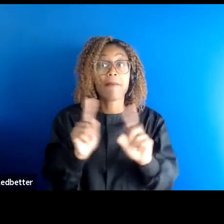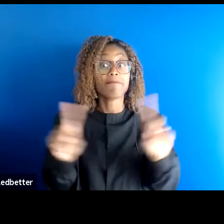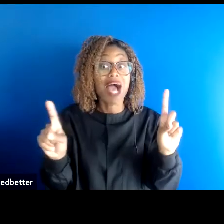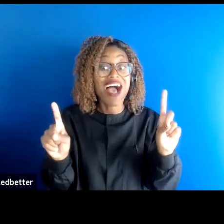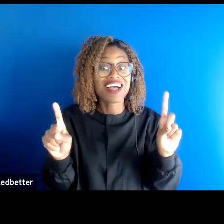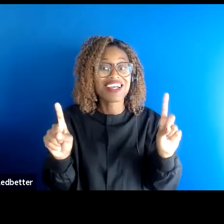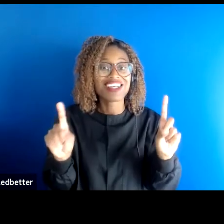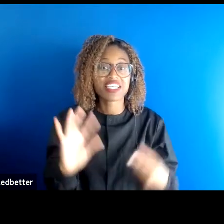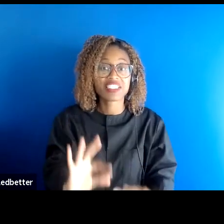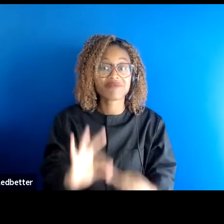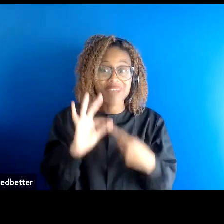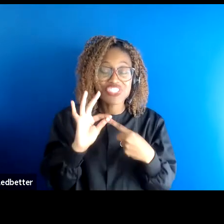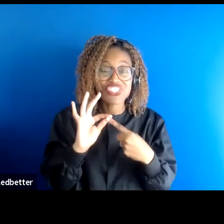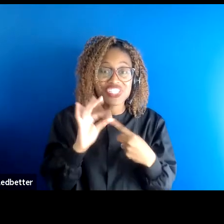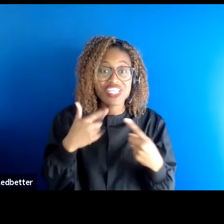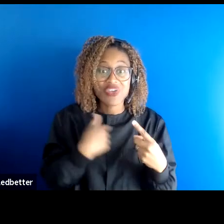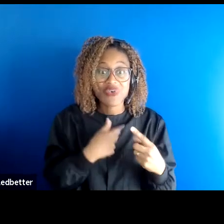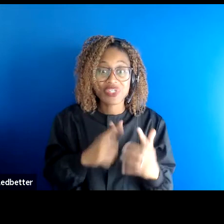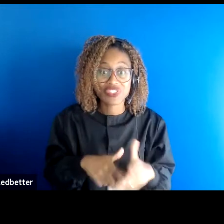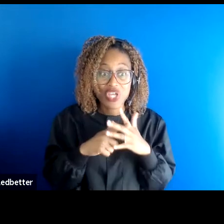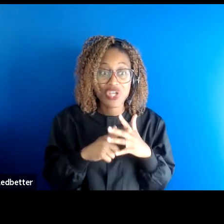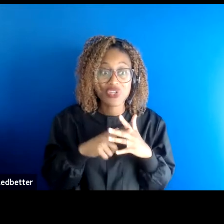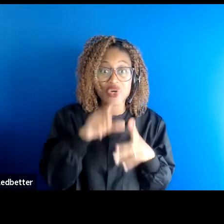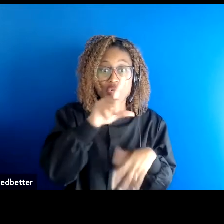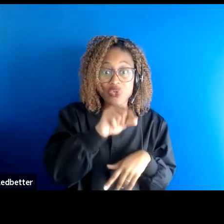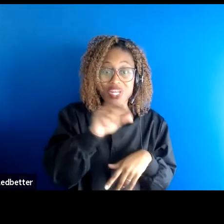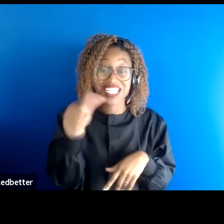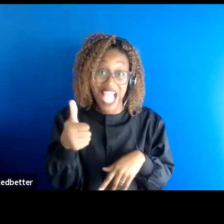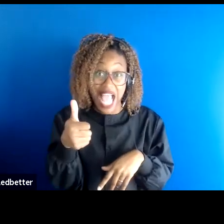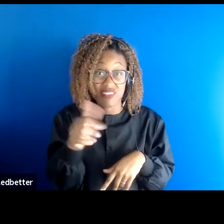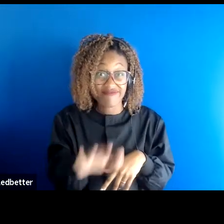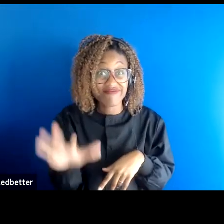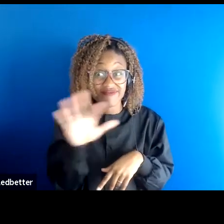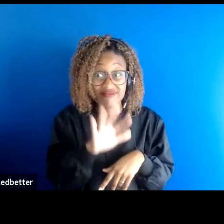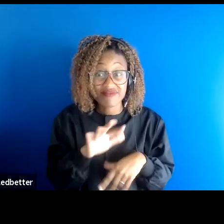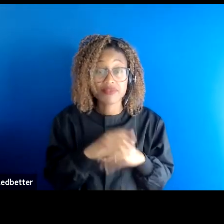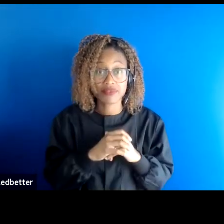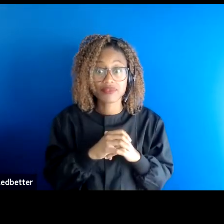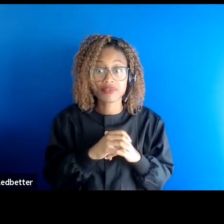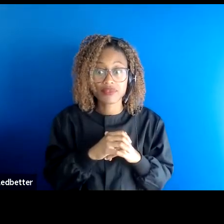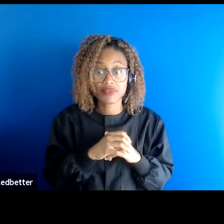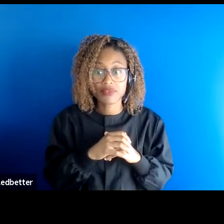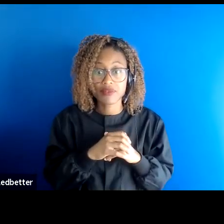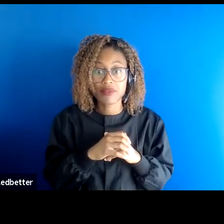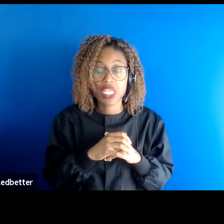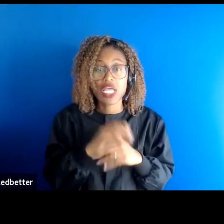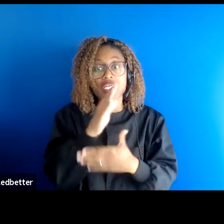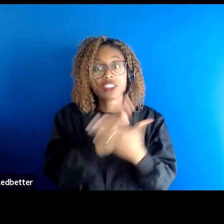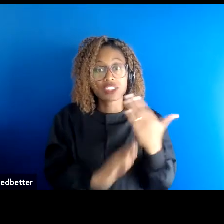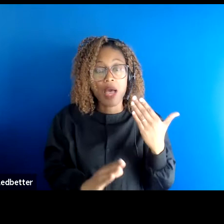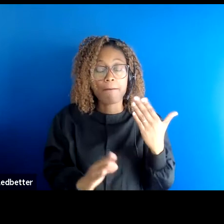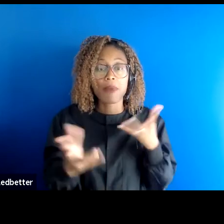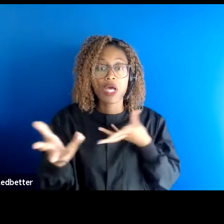especially as we got into the 2010s, some of those conversations started to come